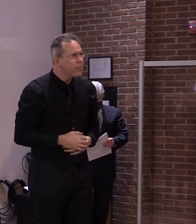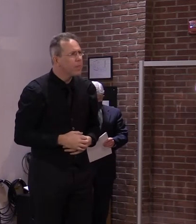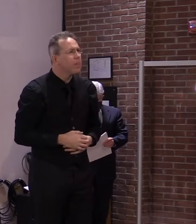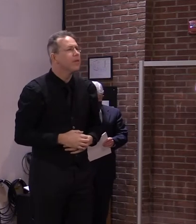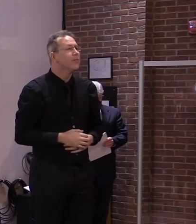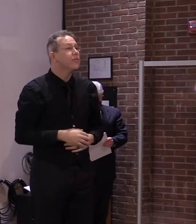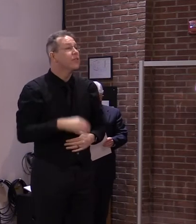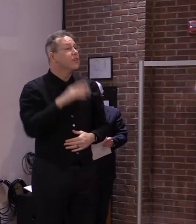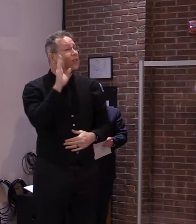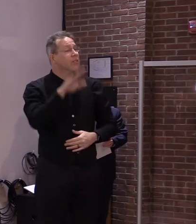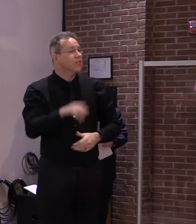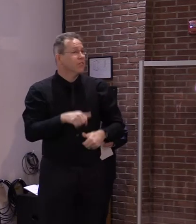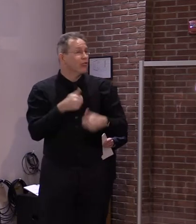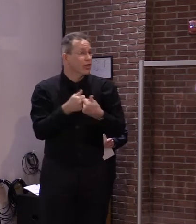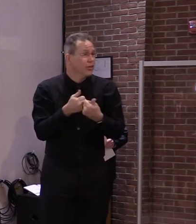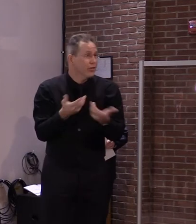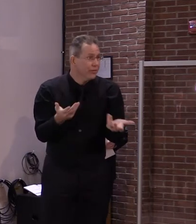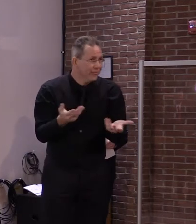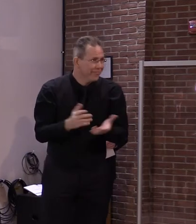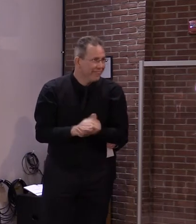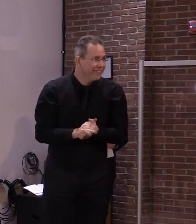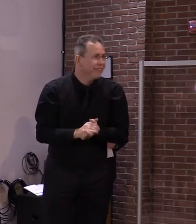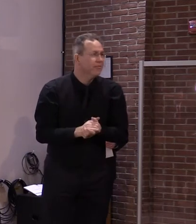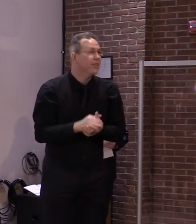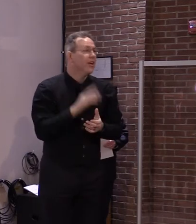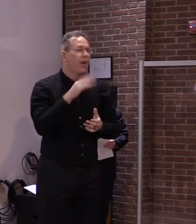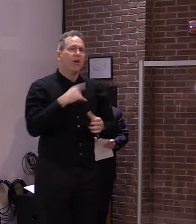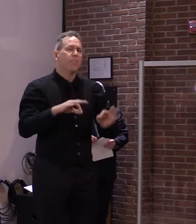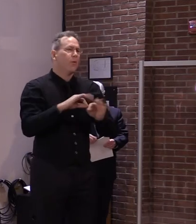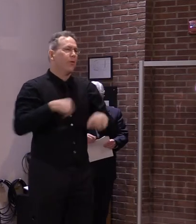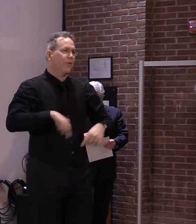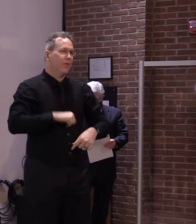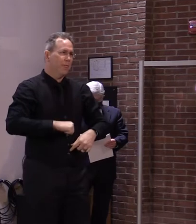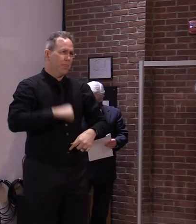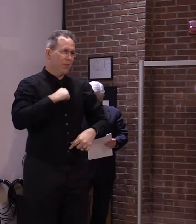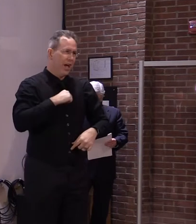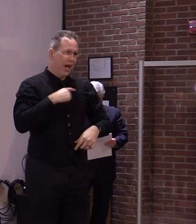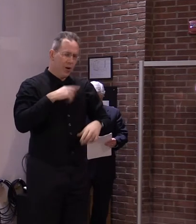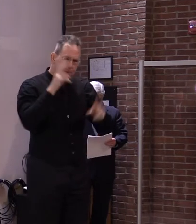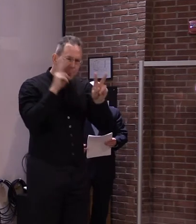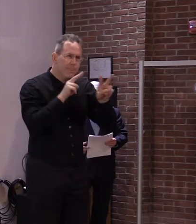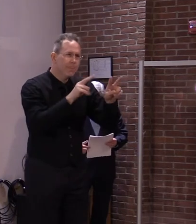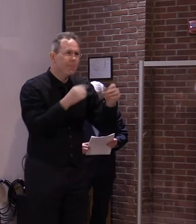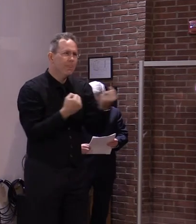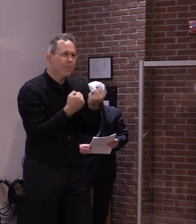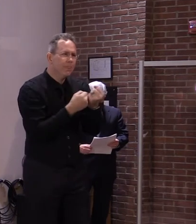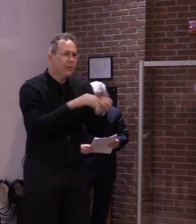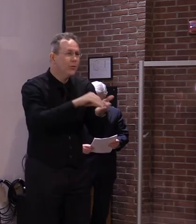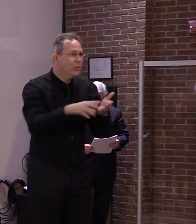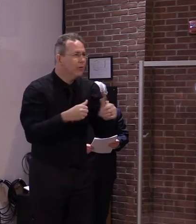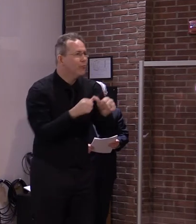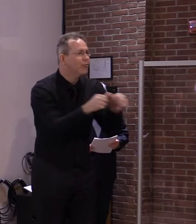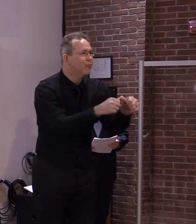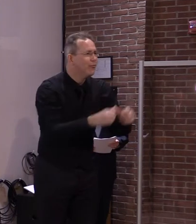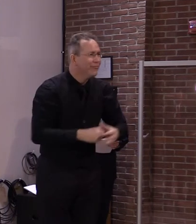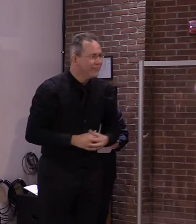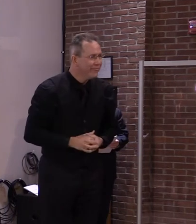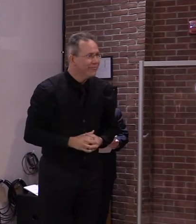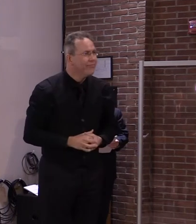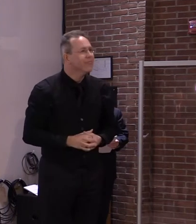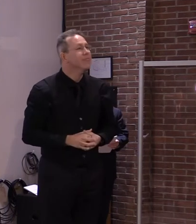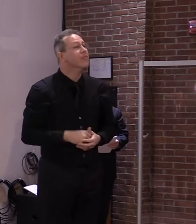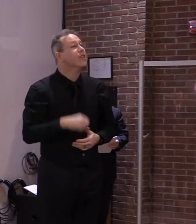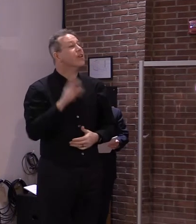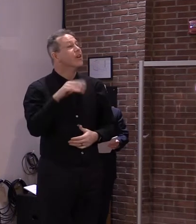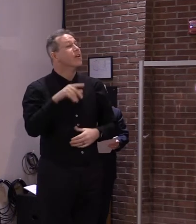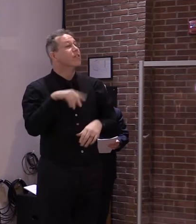staff have done responding to the needs of our students during this very challenging time there have been several national news reports this week about large